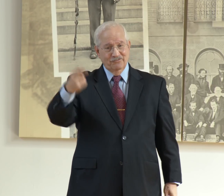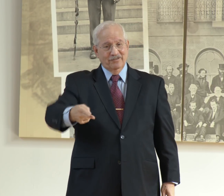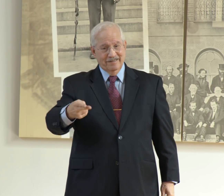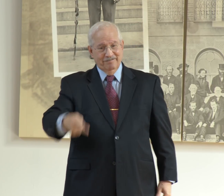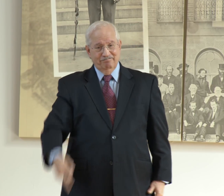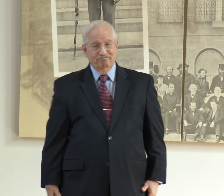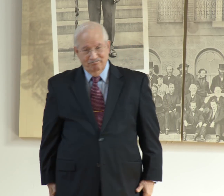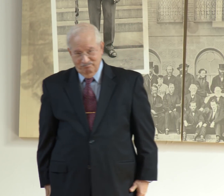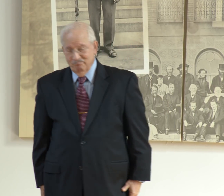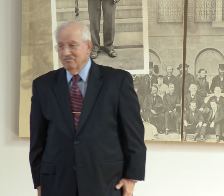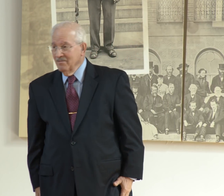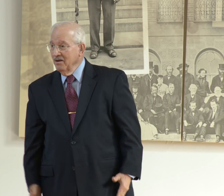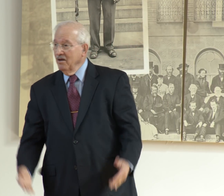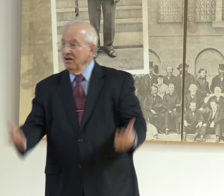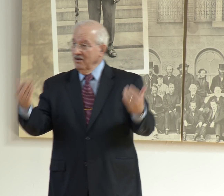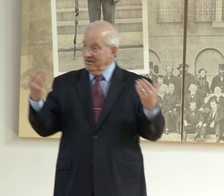who now belongs to history.